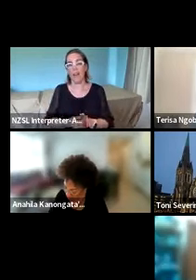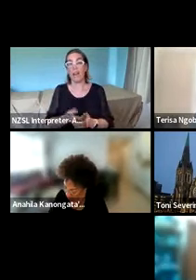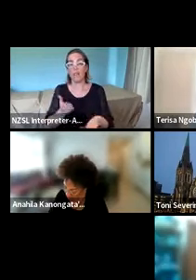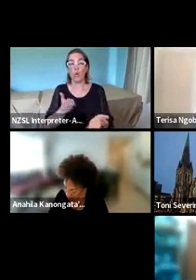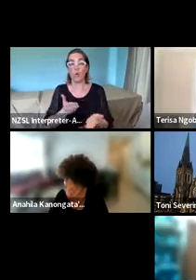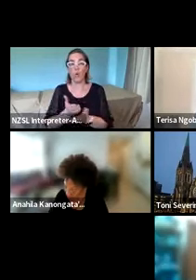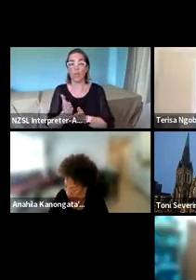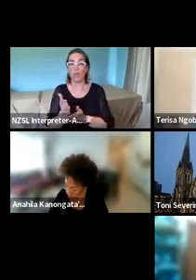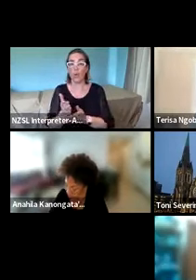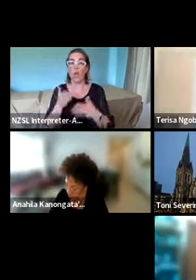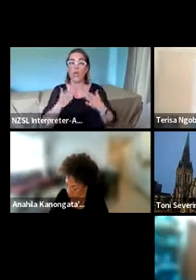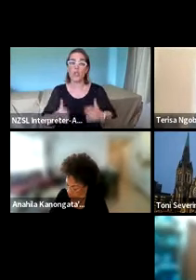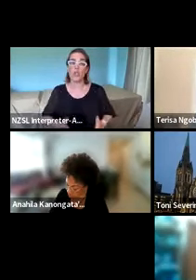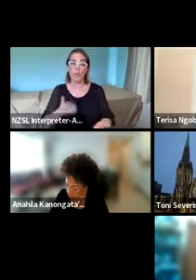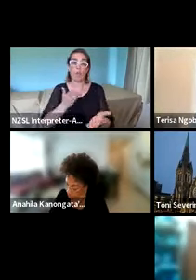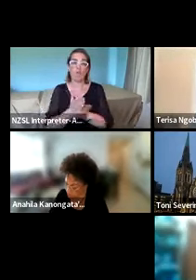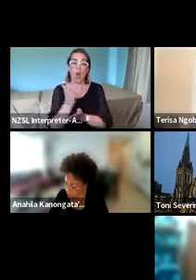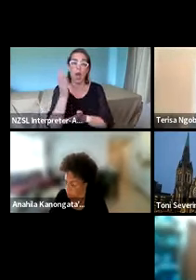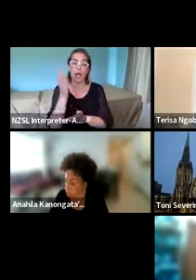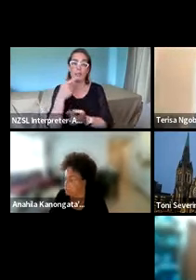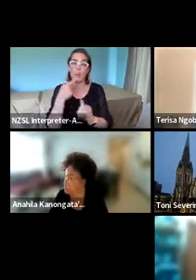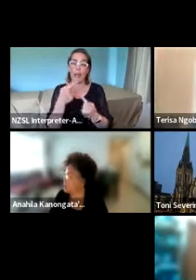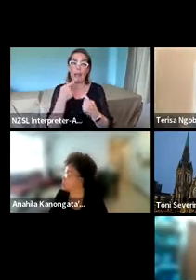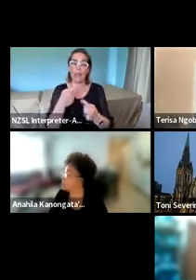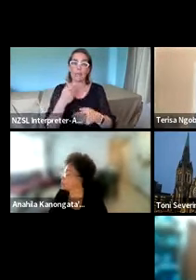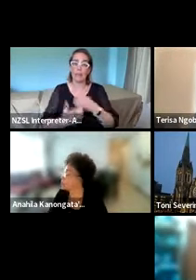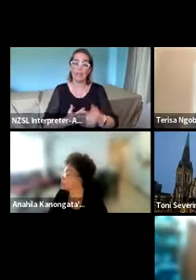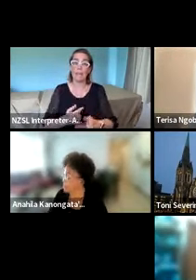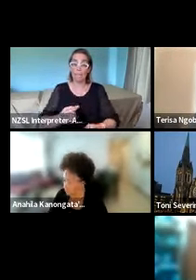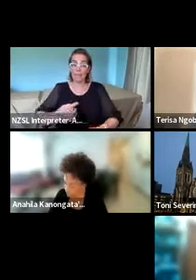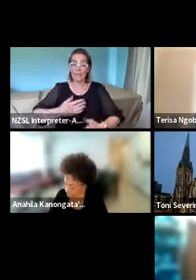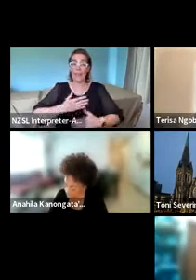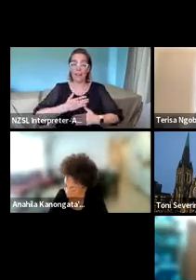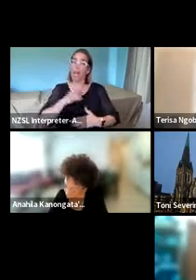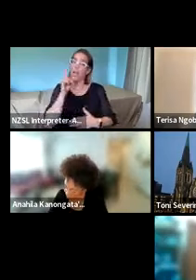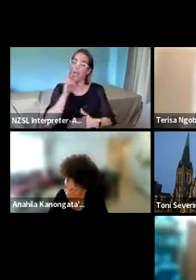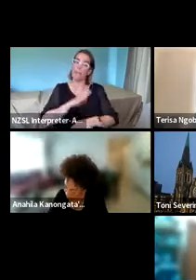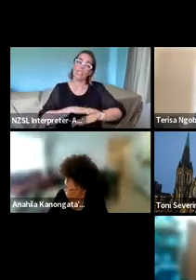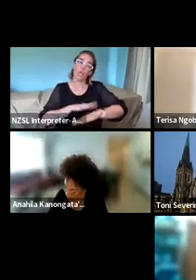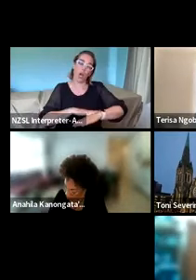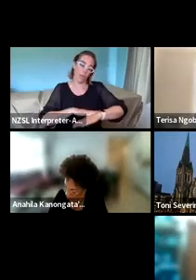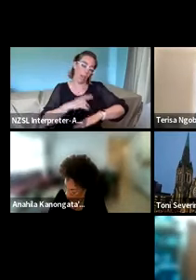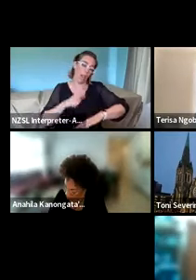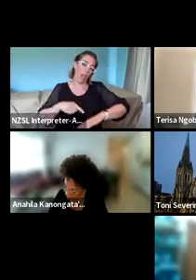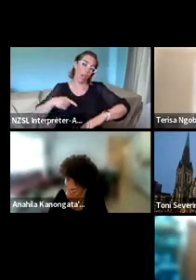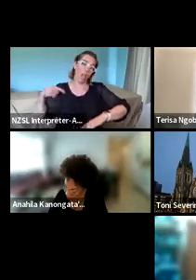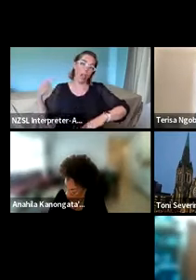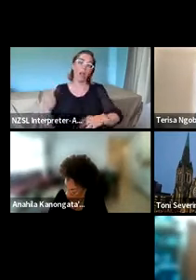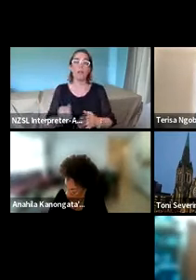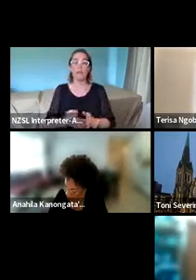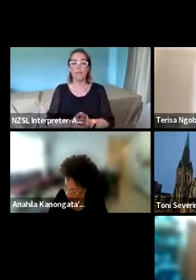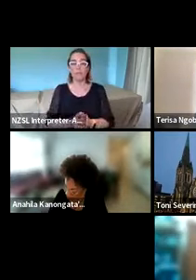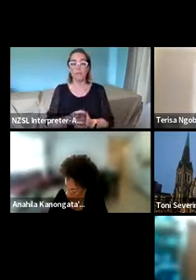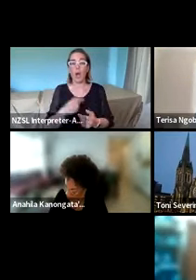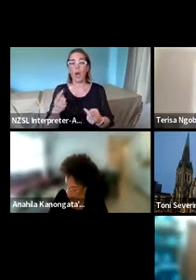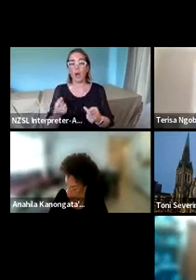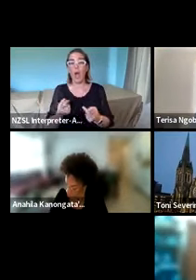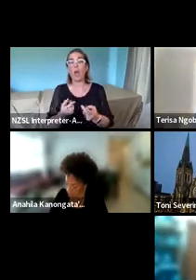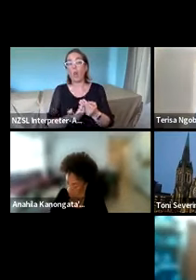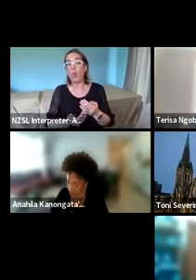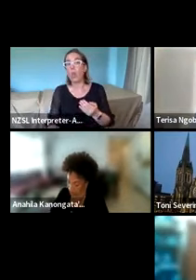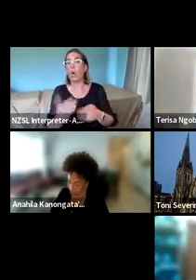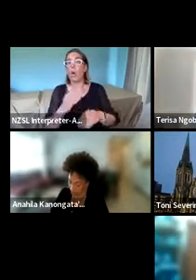rights complaints processes myself, that it can be very time consuming, and it also can mean a long wait. I